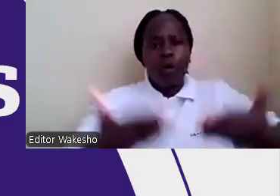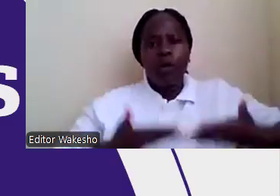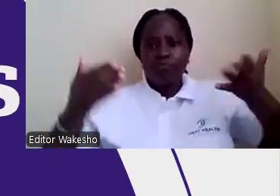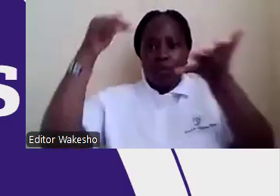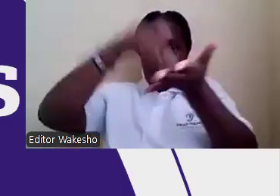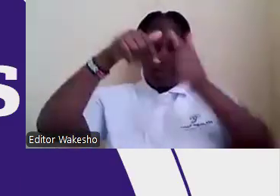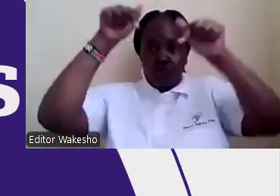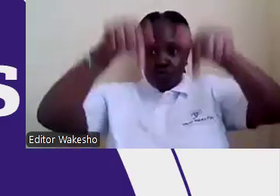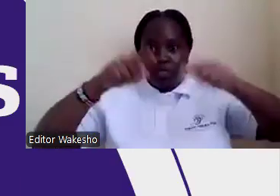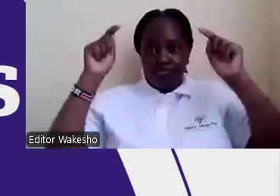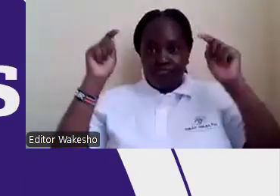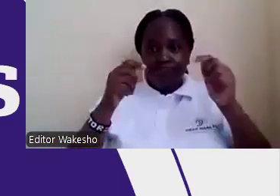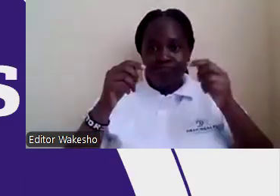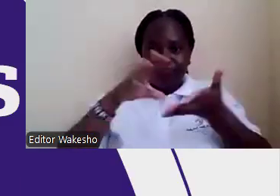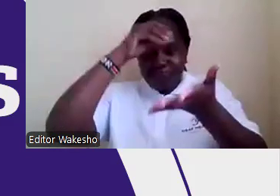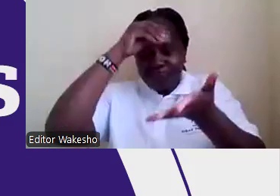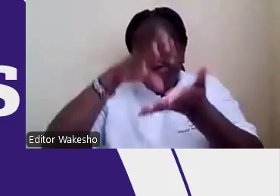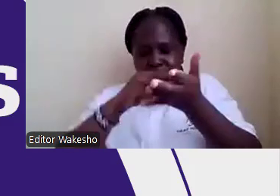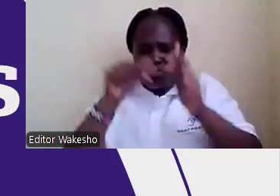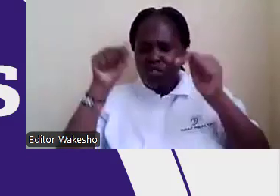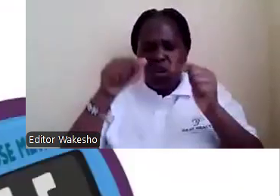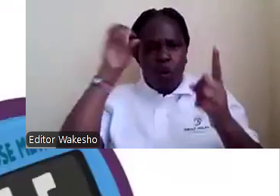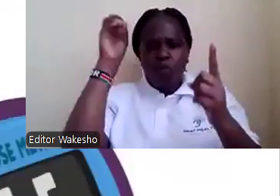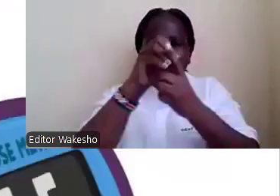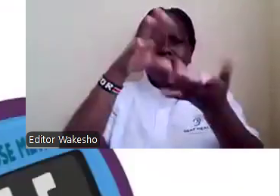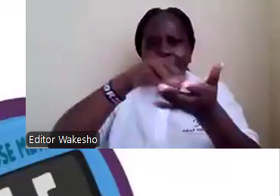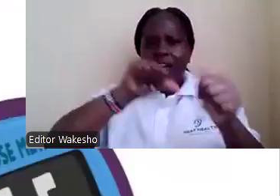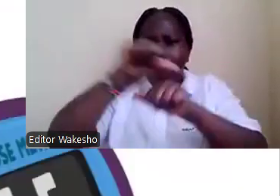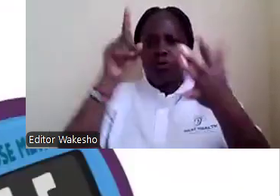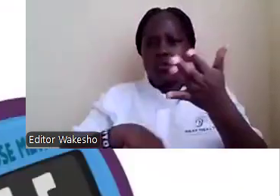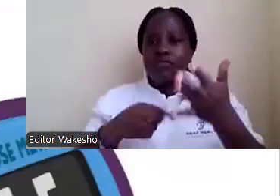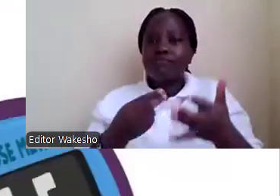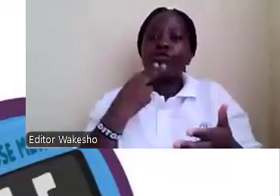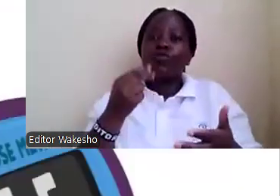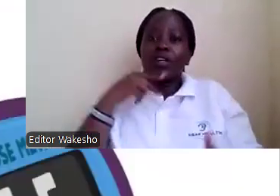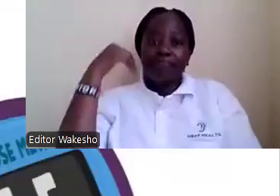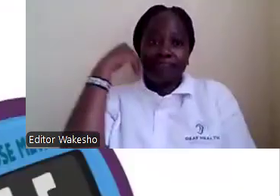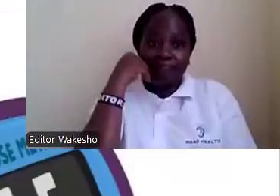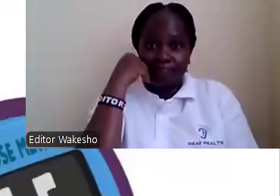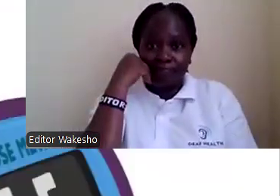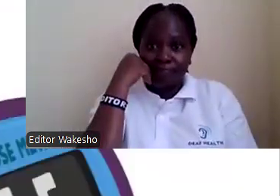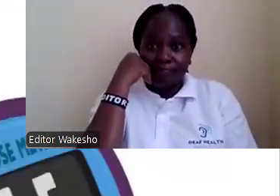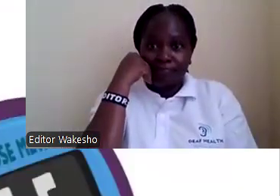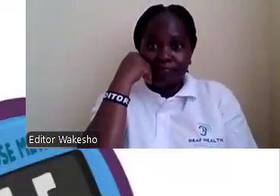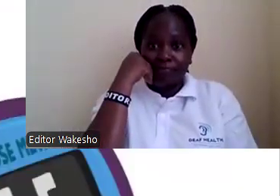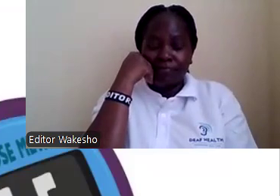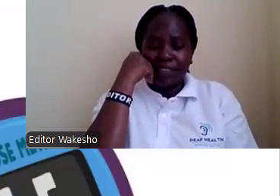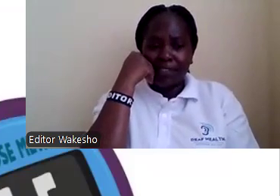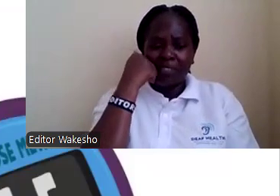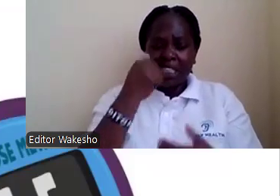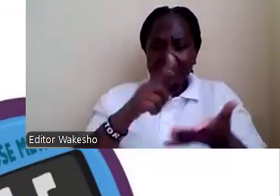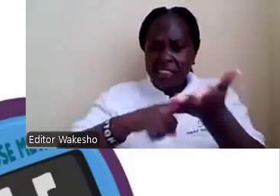today's session. We are going to be talking about diabetes. So we are going to be breaking down some of the